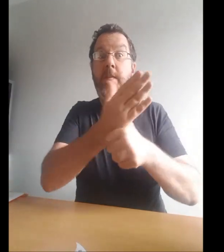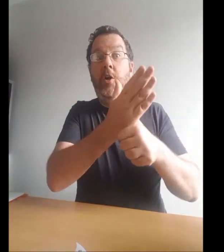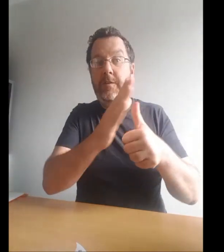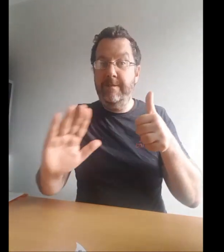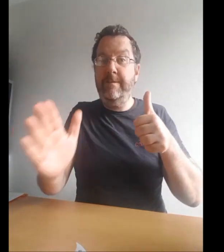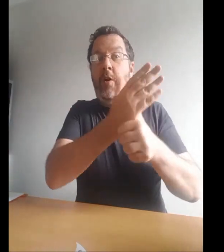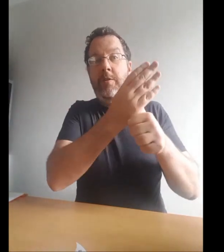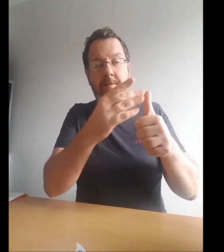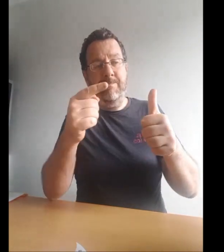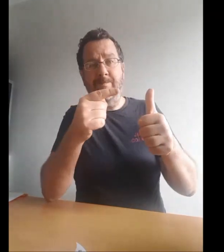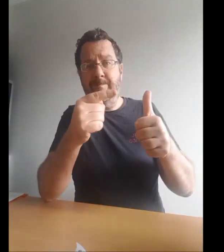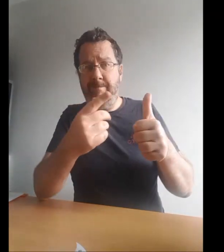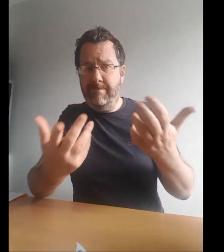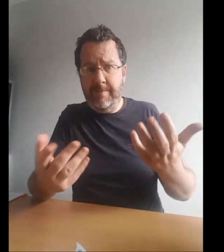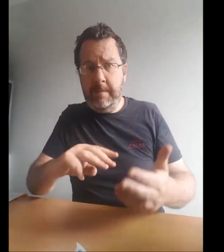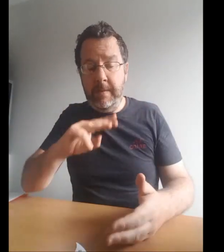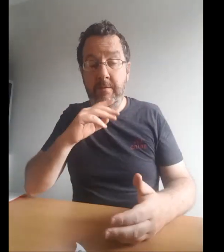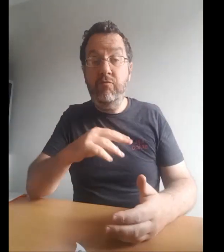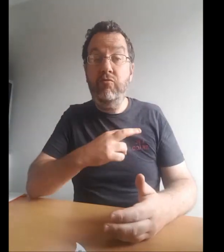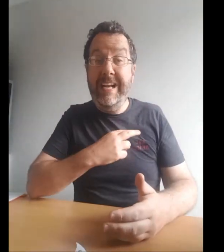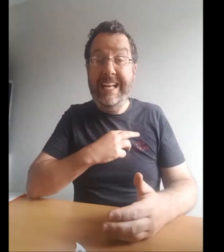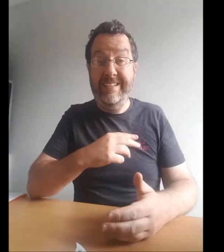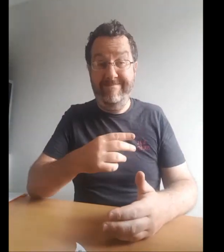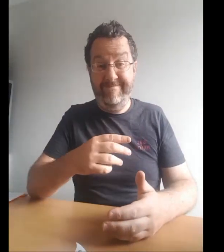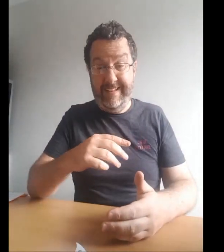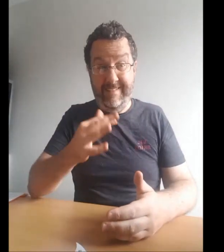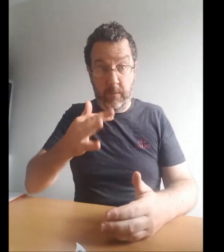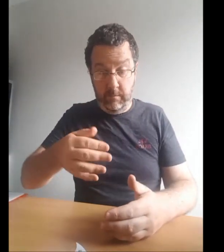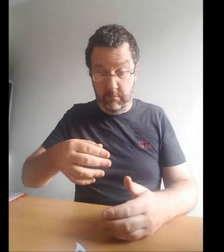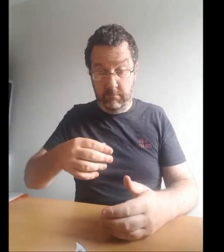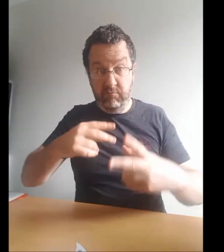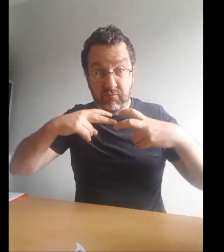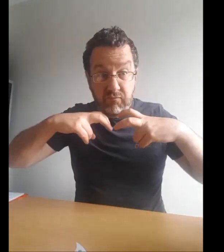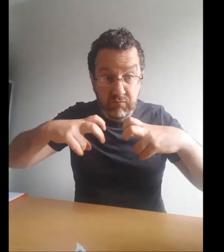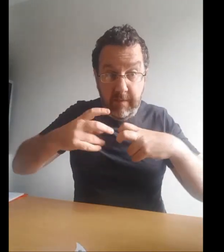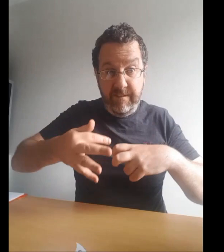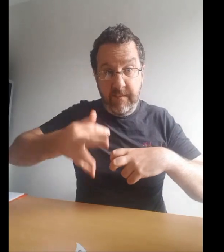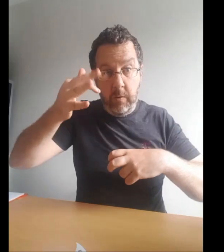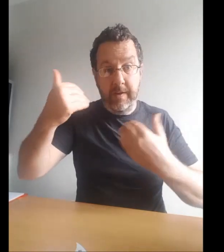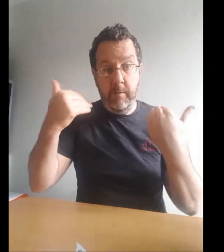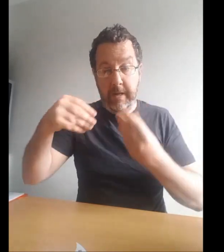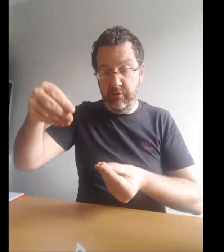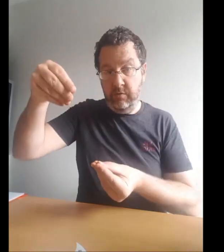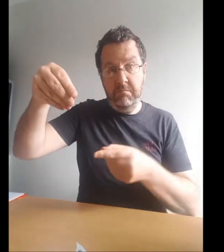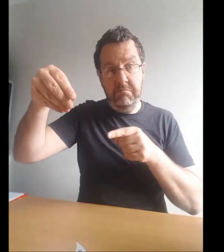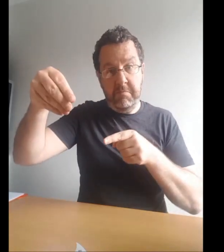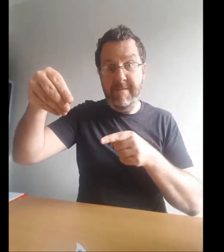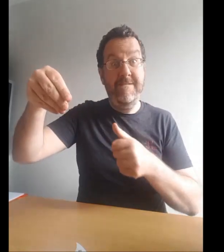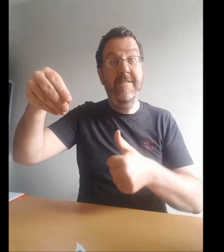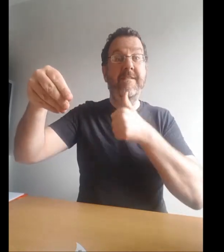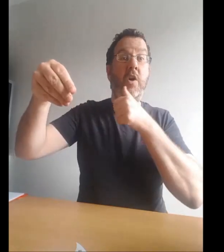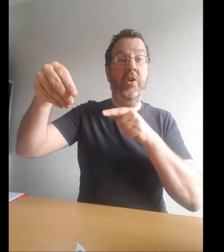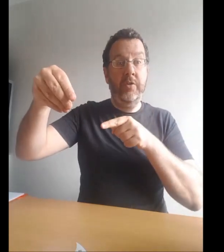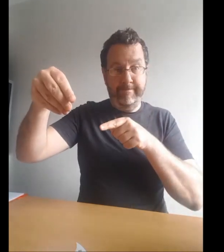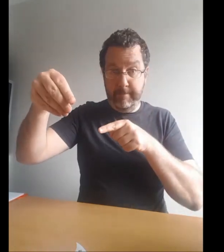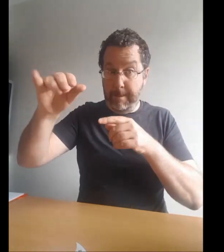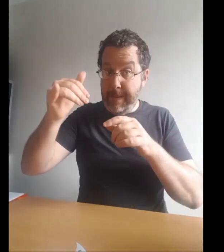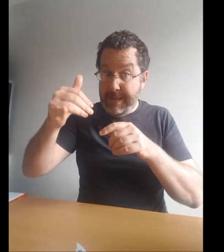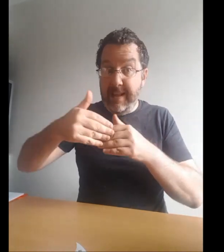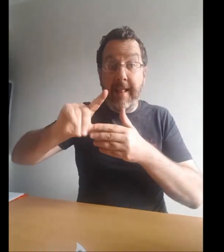phrase first, like the first deaf interpreter. It's just that when you find evidence in the course of historical research, there's